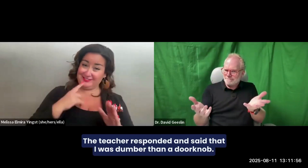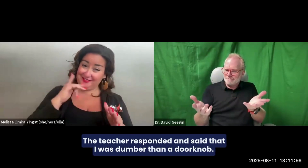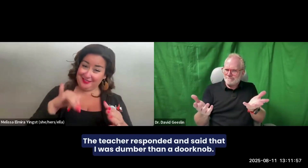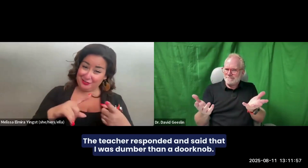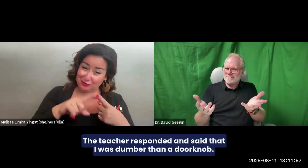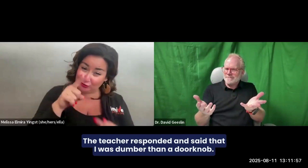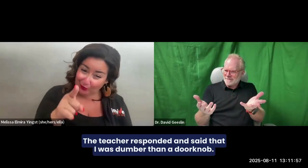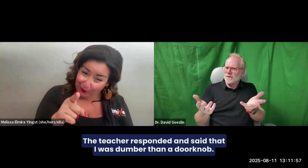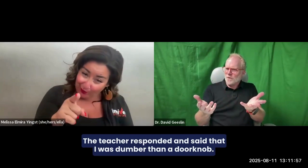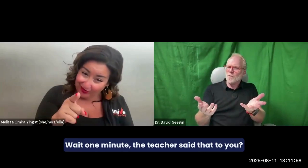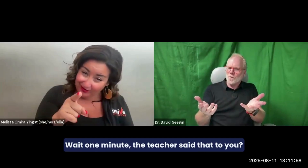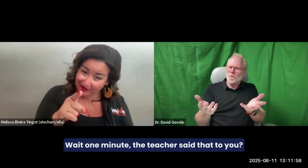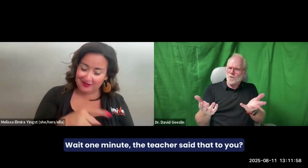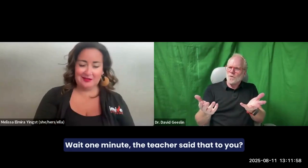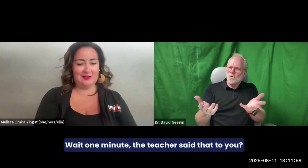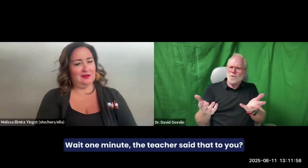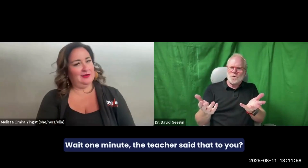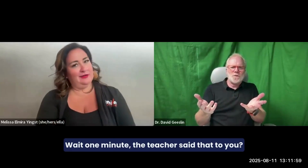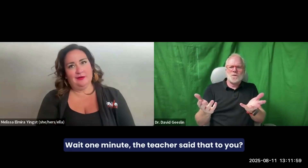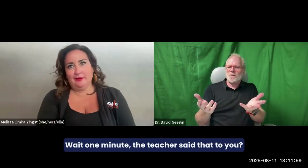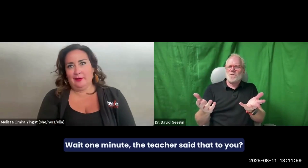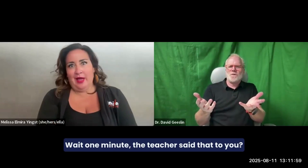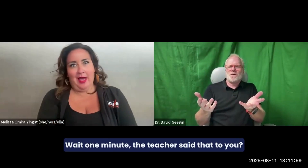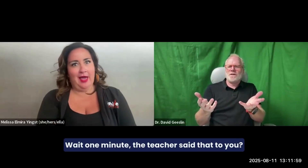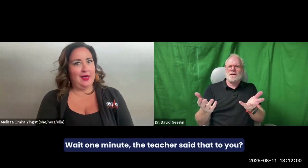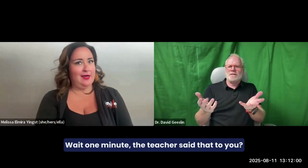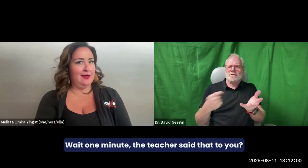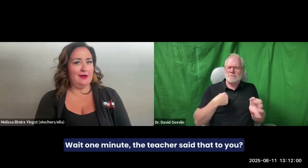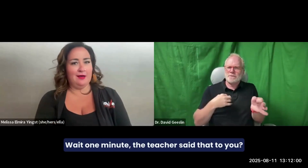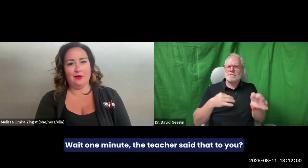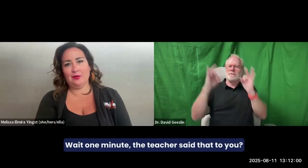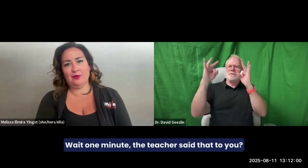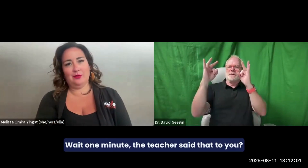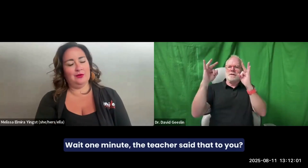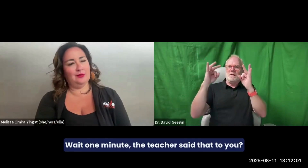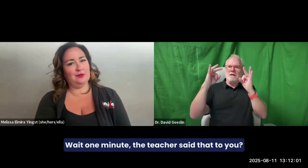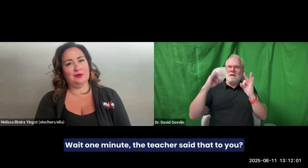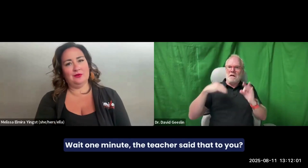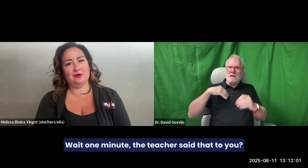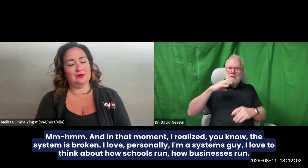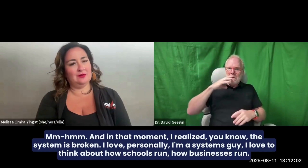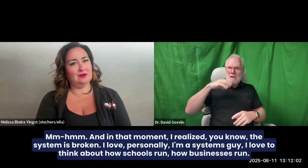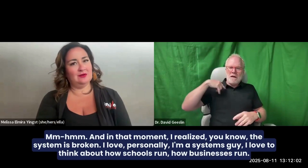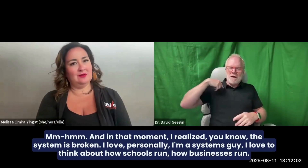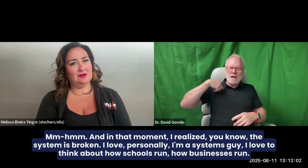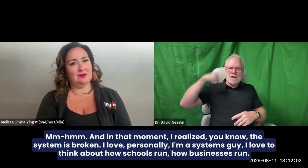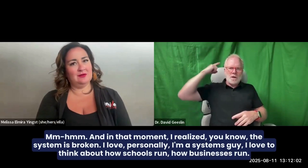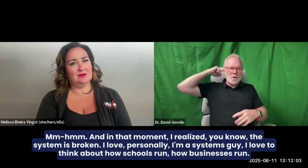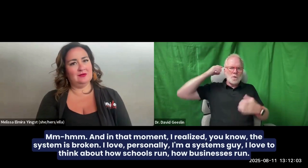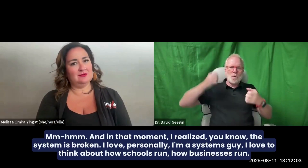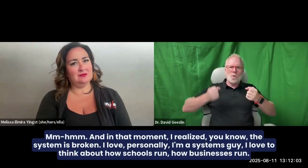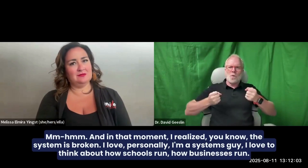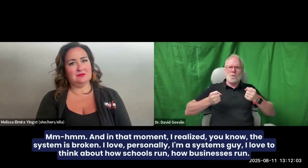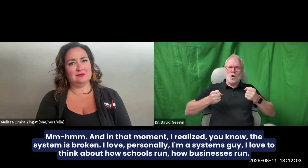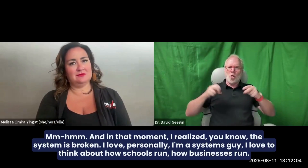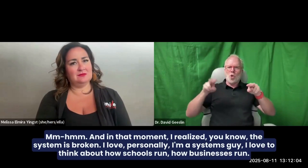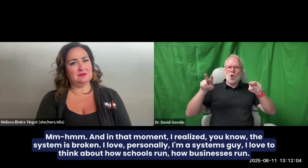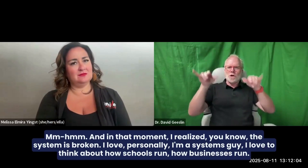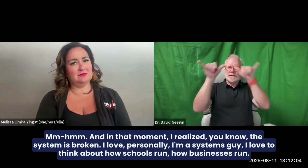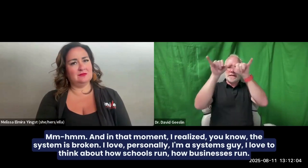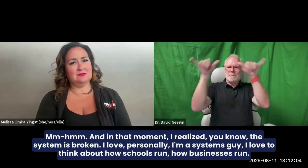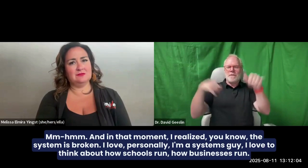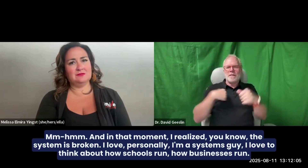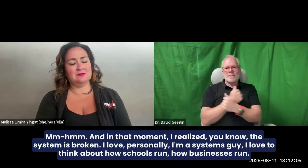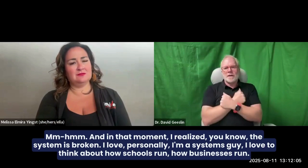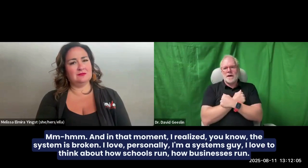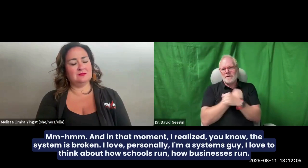responded and said that I was dumber than a doorknob. Wait 1 minute. The teacher said that to you? hmm Wow. And in